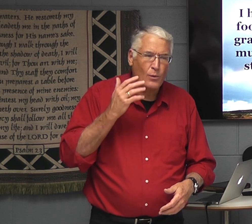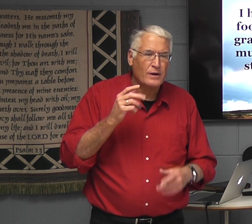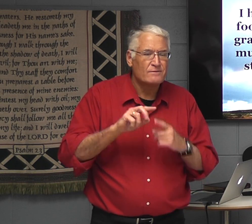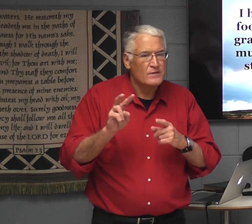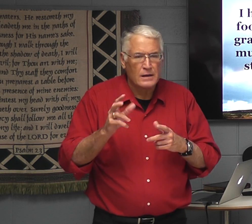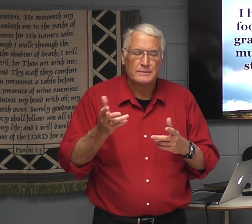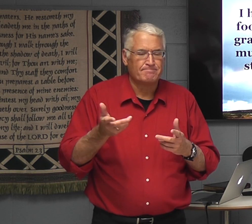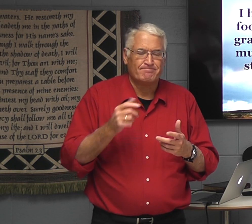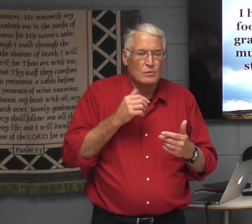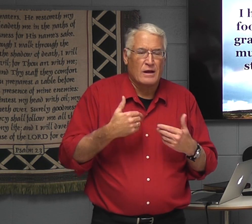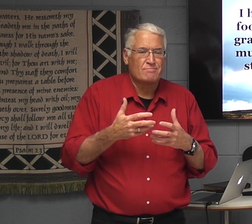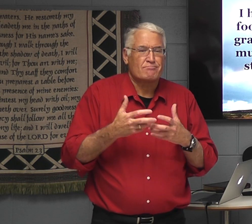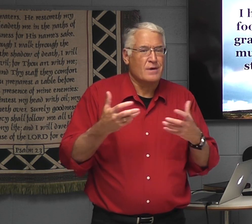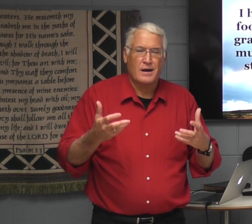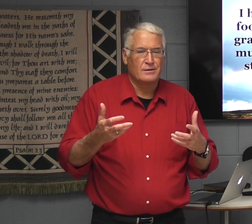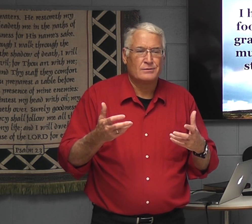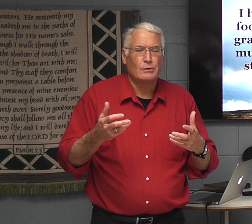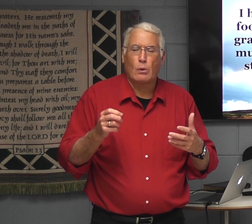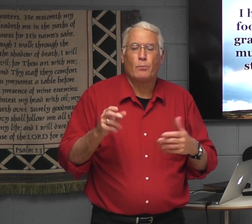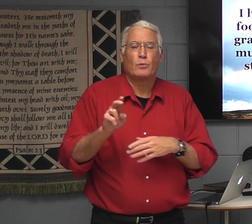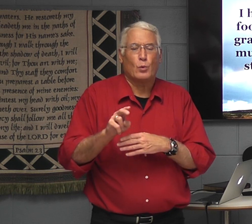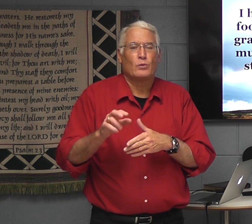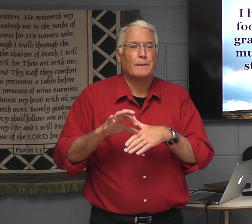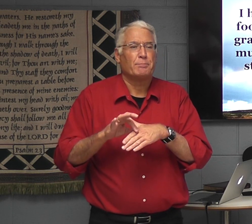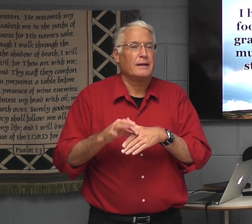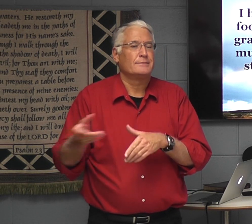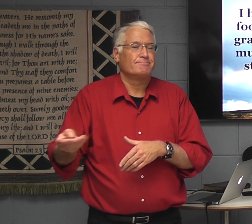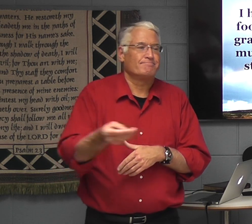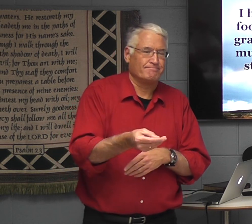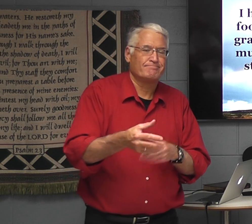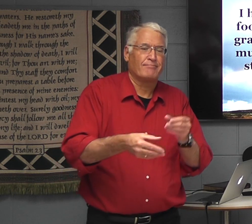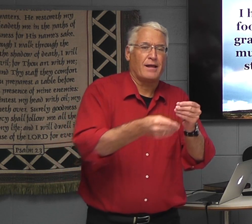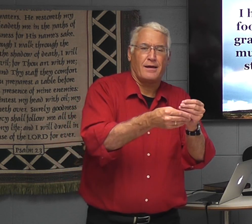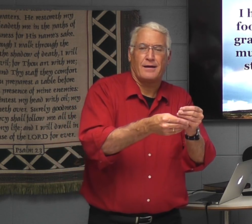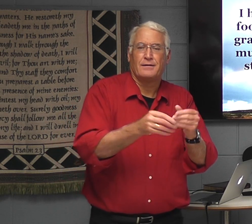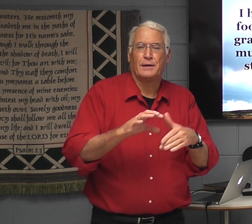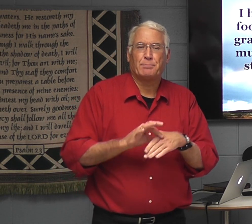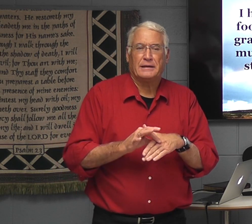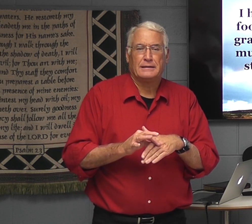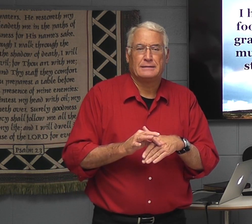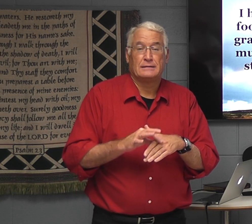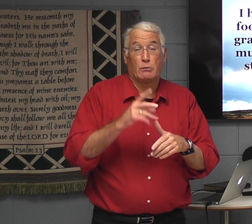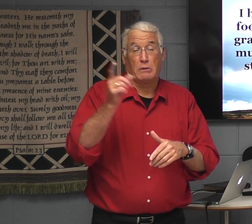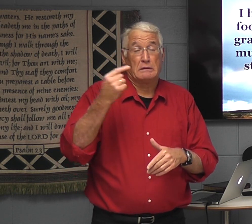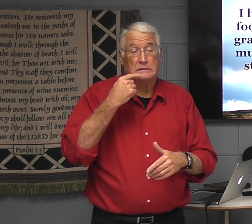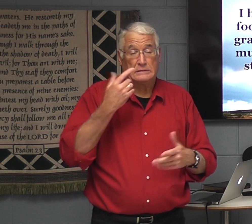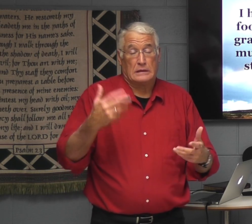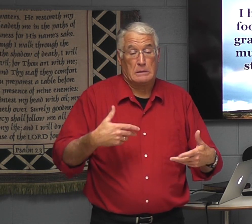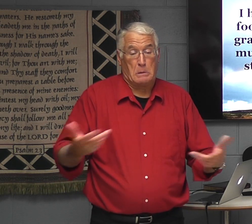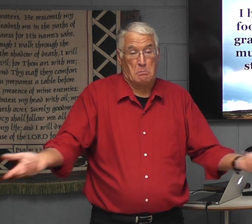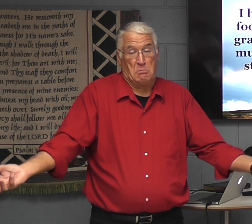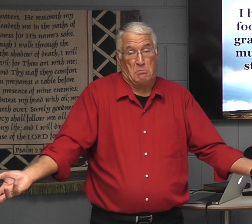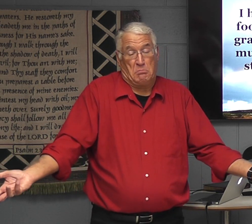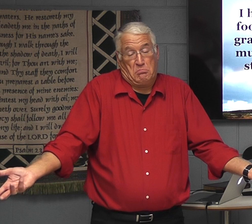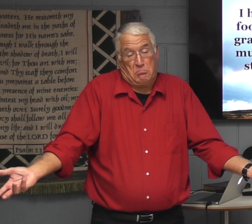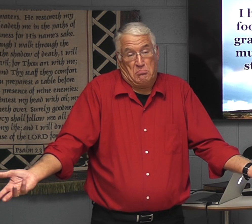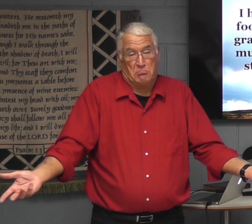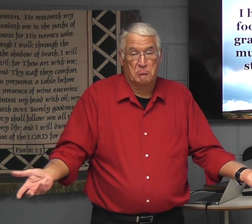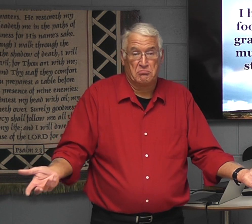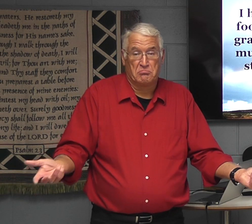like vegetables and fruits, now don't have a whole lot of them in them, so they added that meat for nutrition. That's what